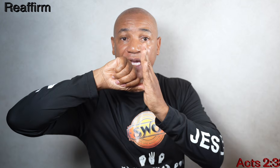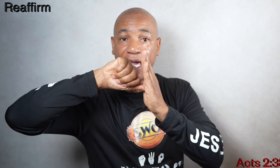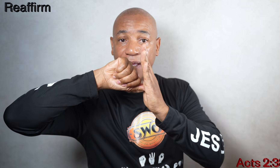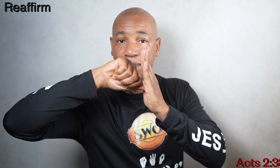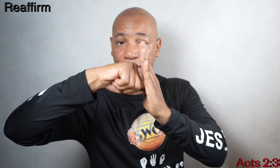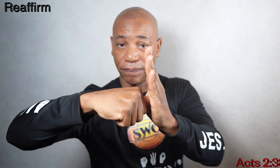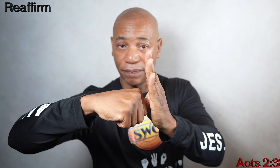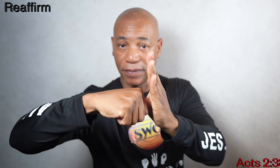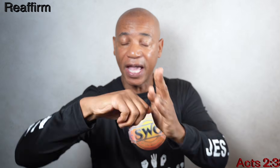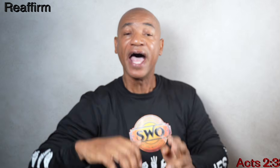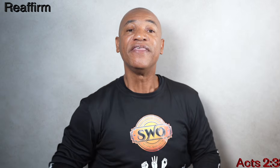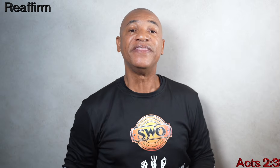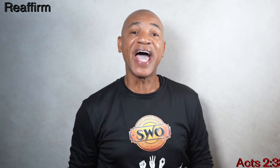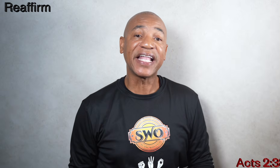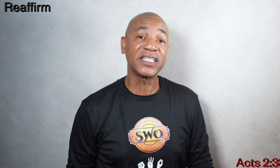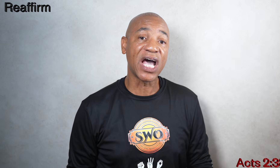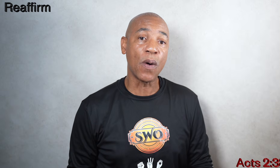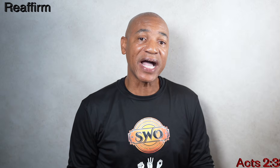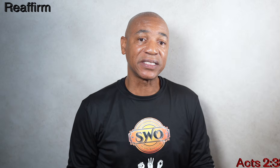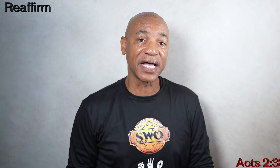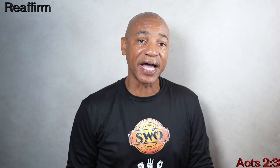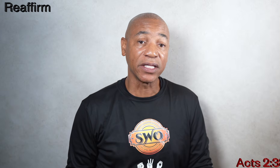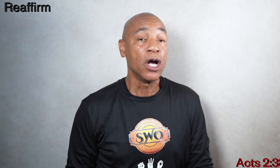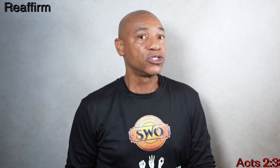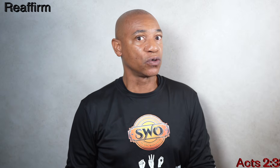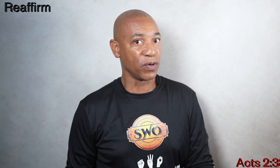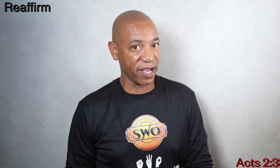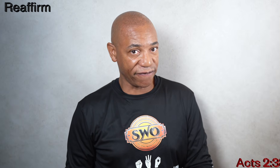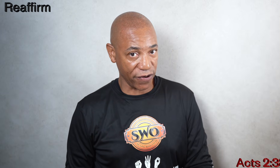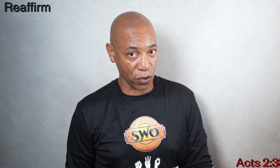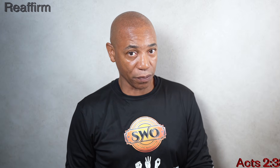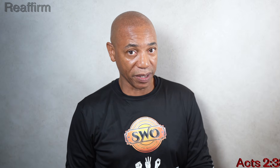again. That is how I sign to reaffirm.